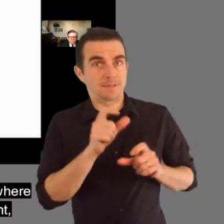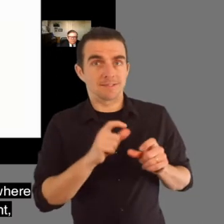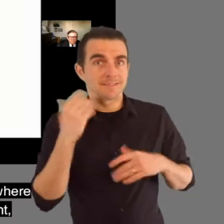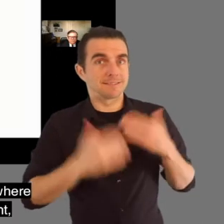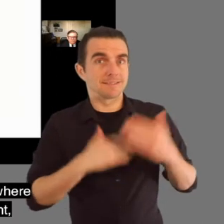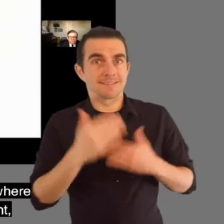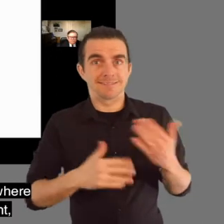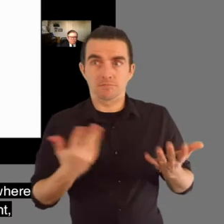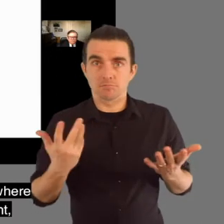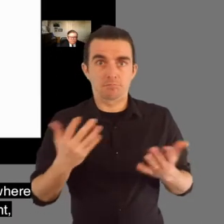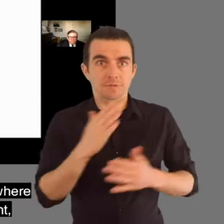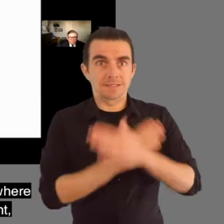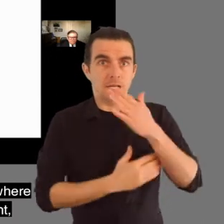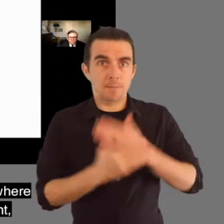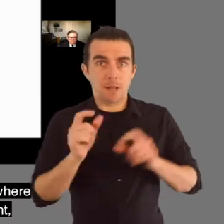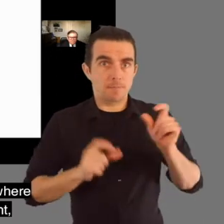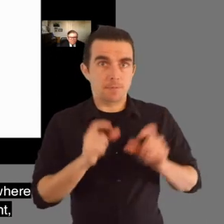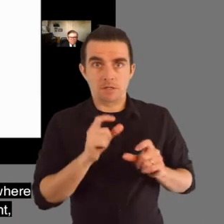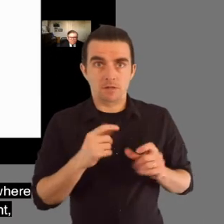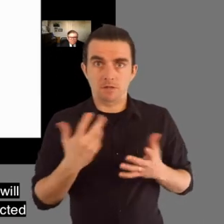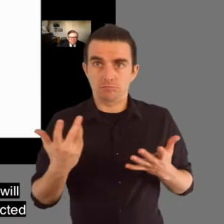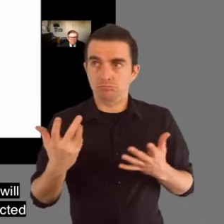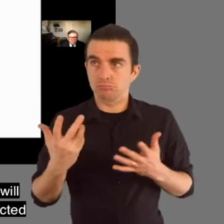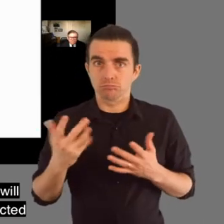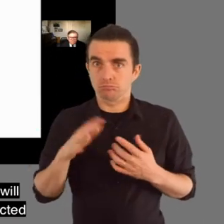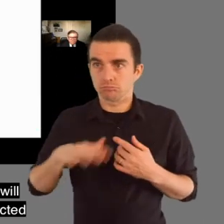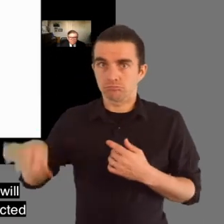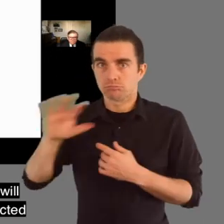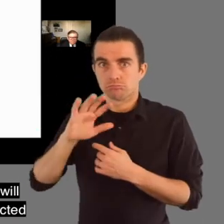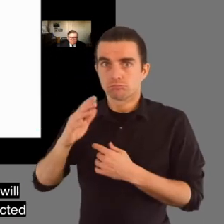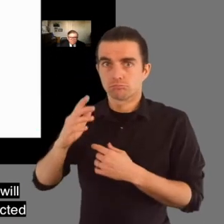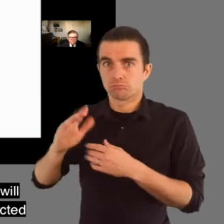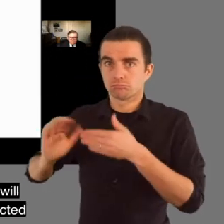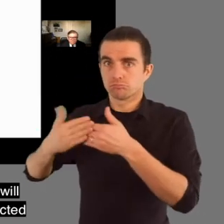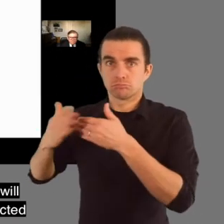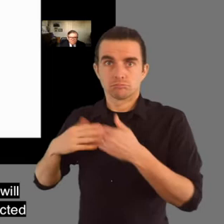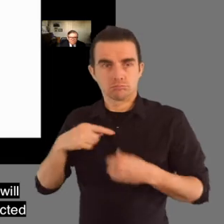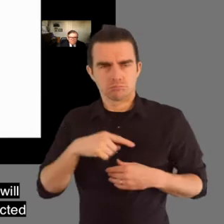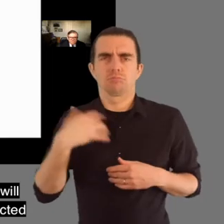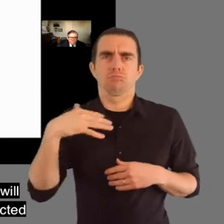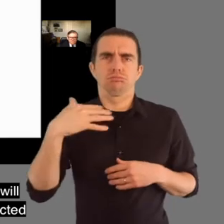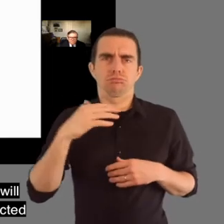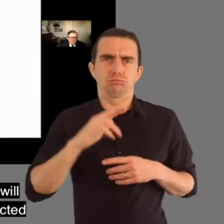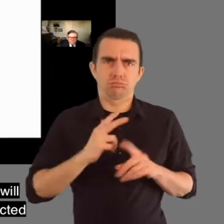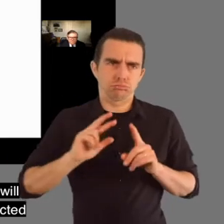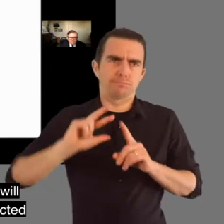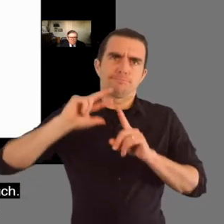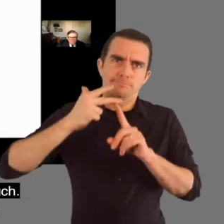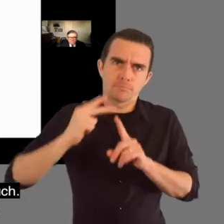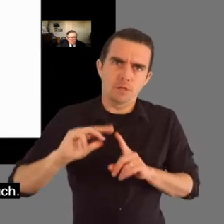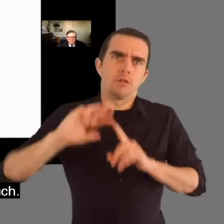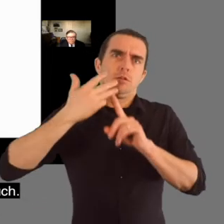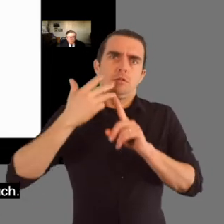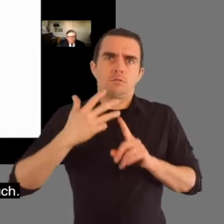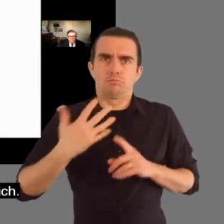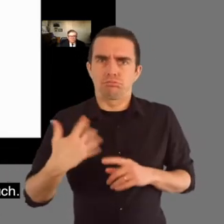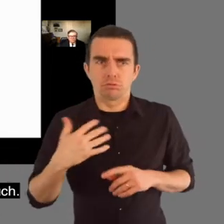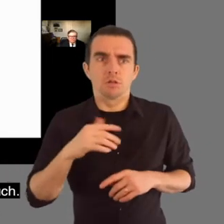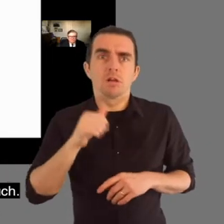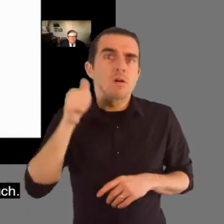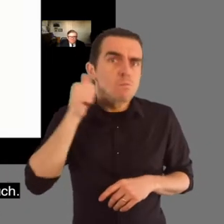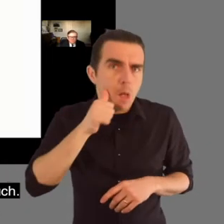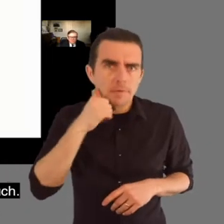You're talking of a situation where everybody's impacted, right? And people with disabilities will just be that much more impacted, almost 3 times as